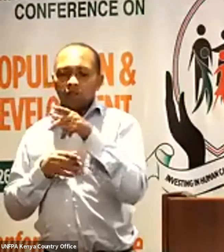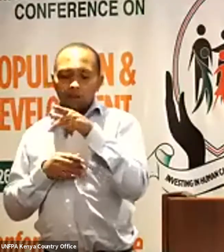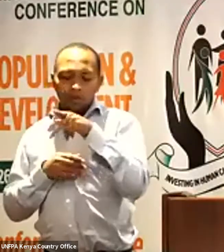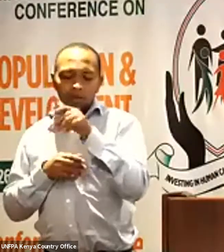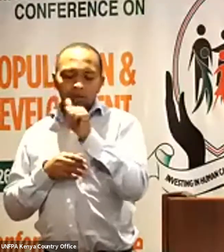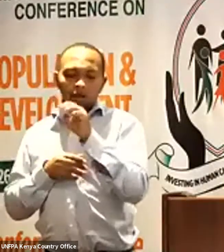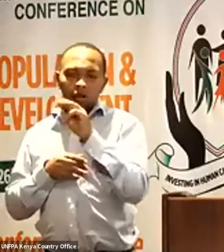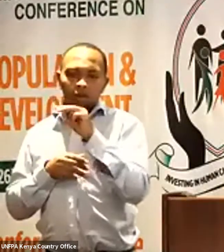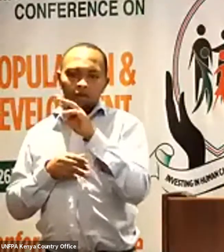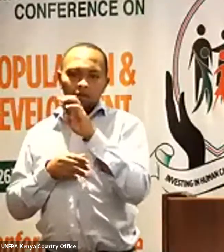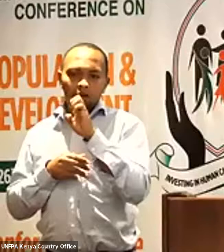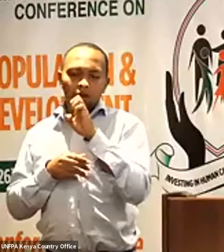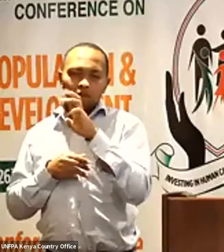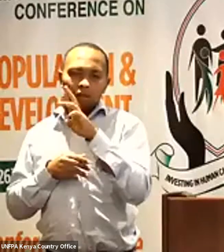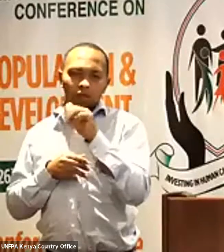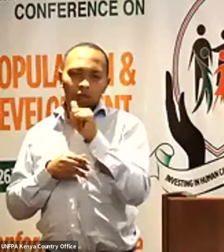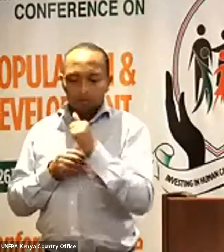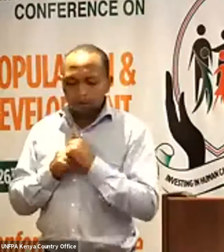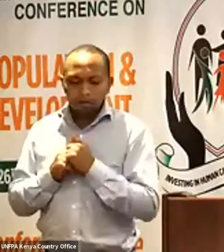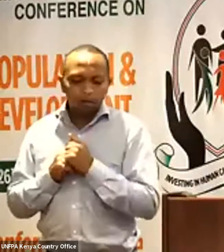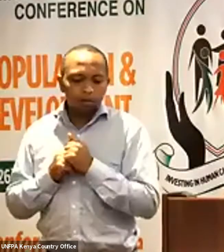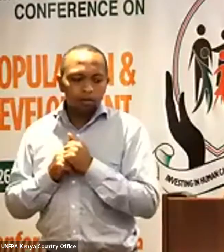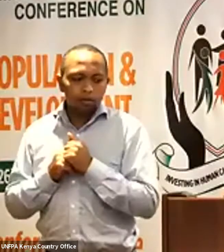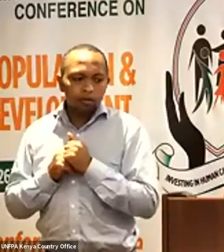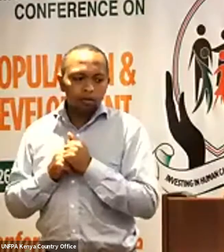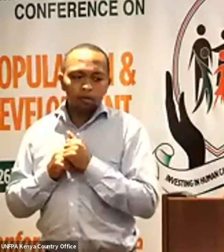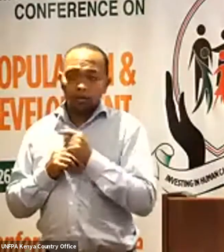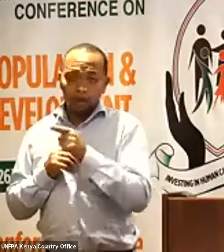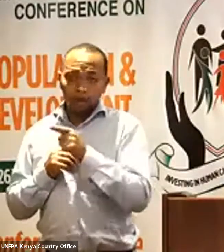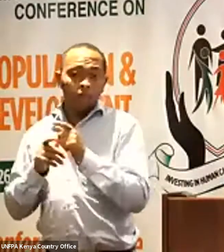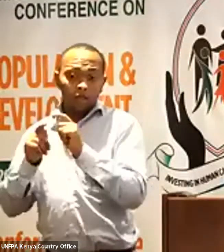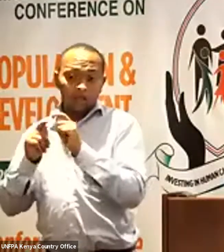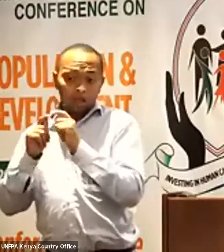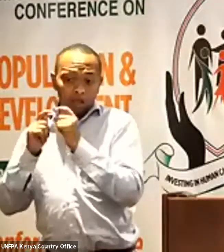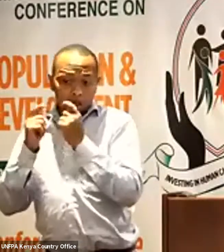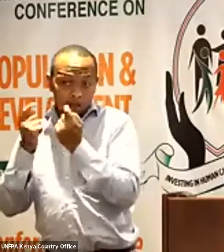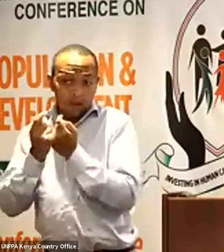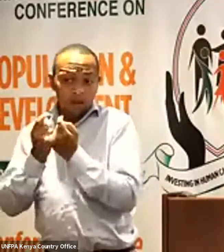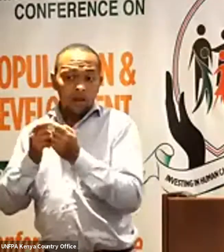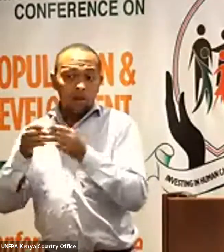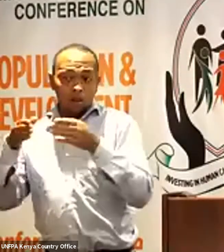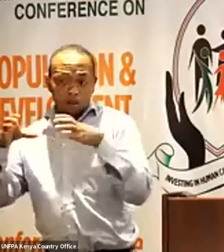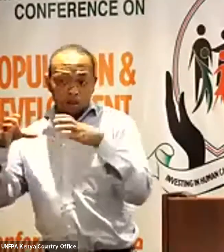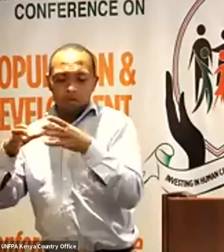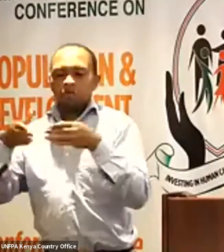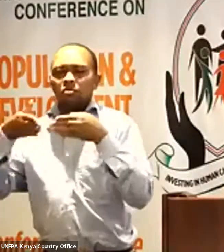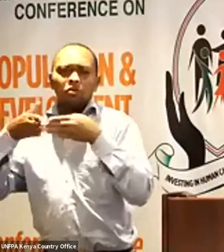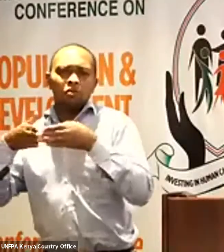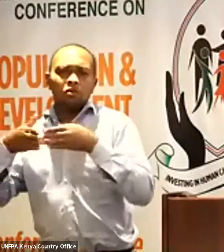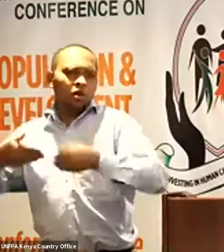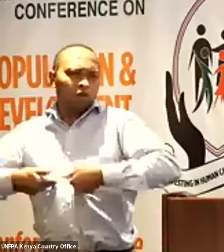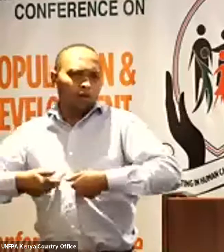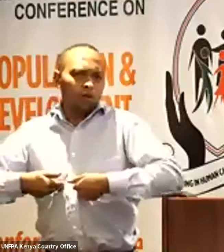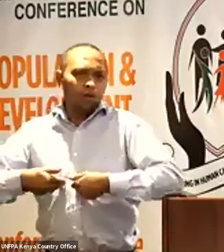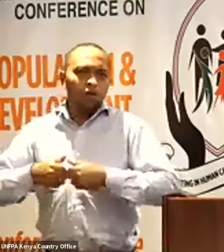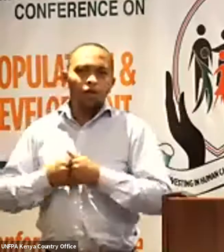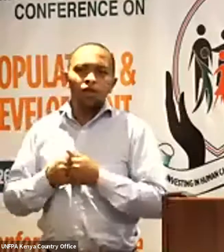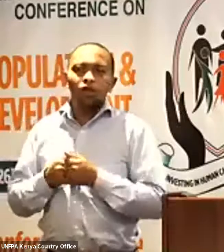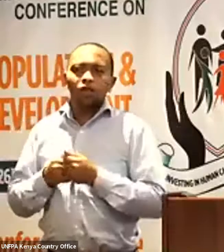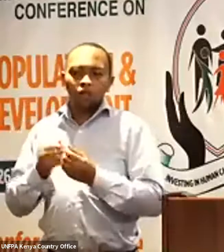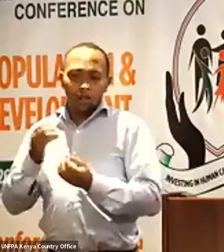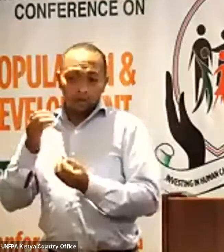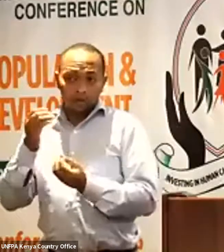Duso, and Dr. Kiara Ann. So this team will be in the fertility, sub-theme adolescent and fertility. So that also will